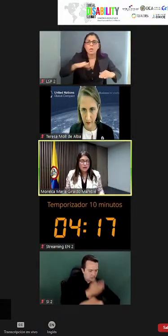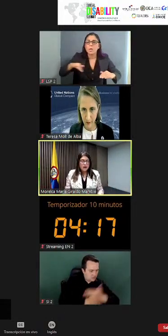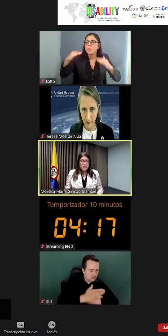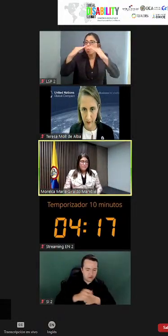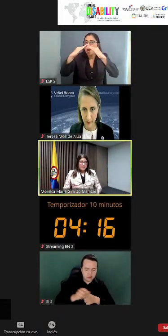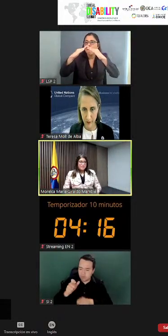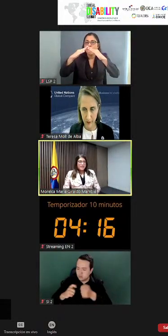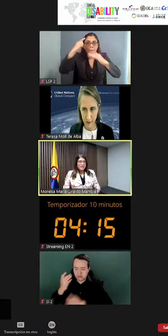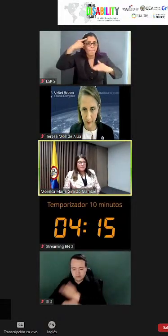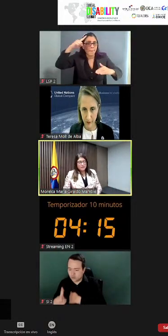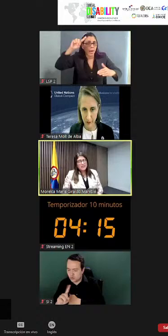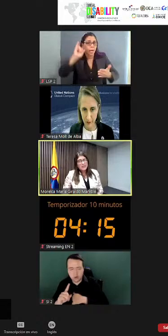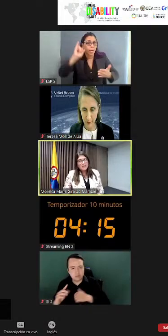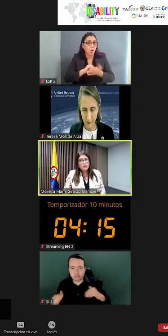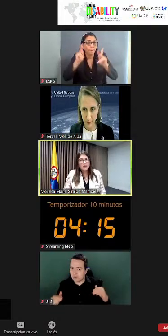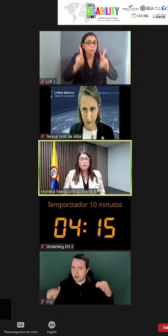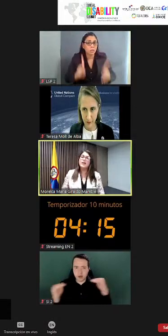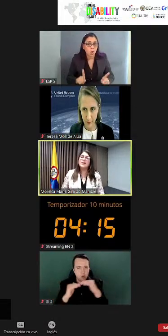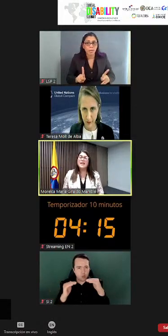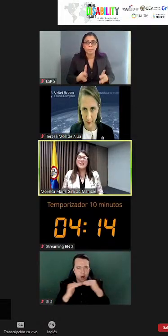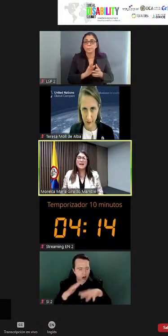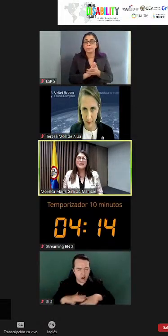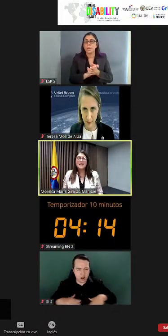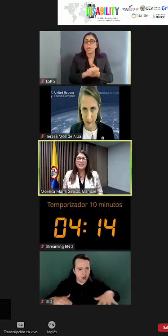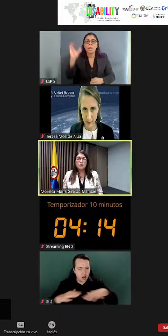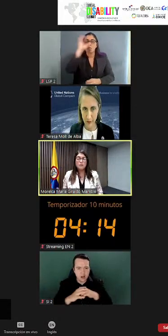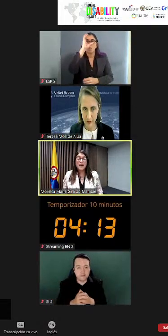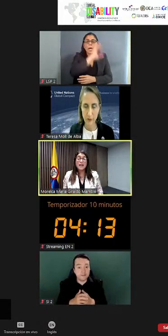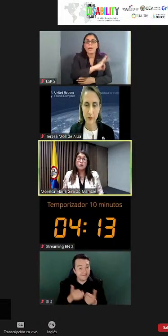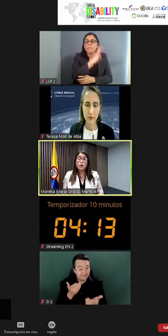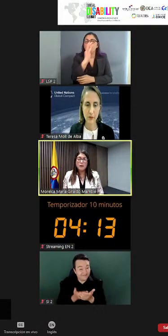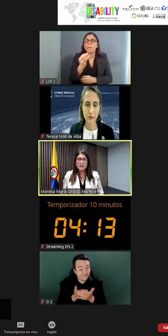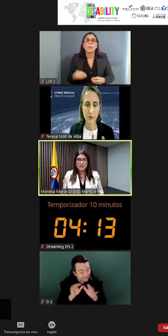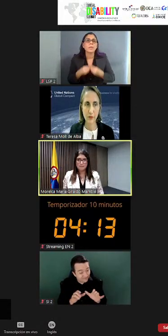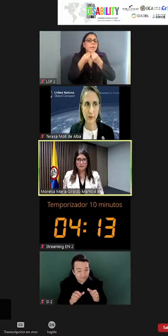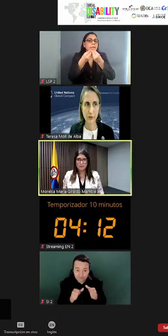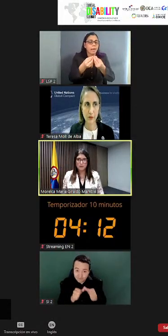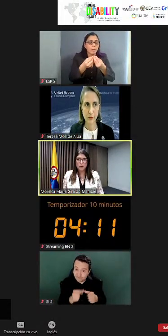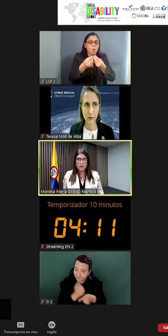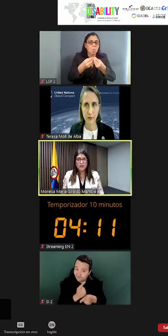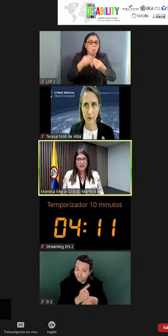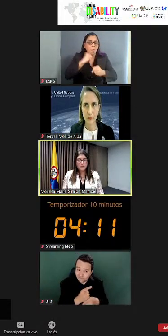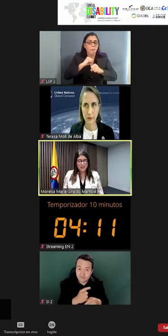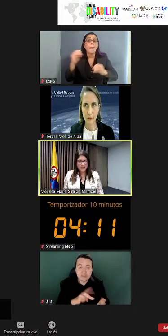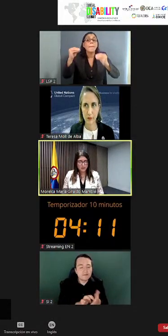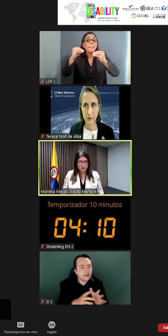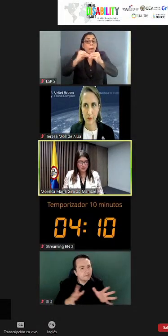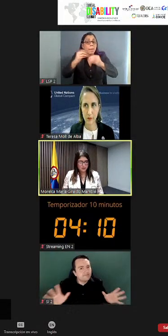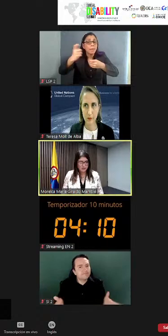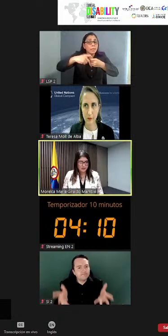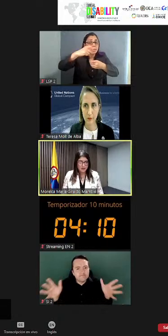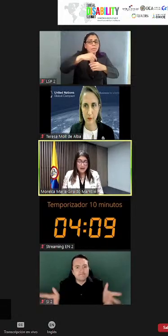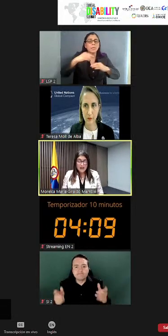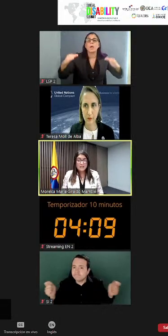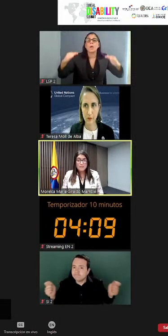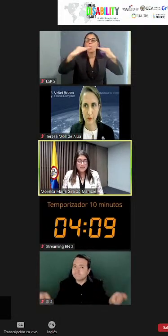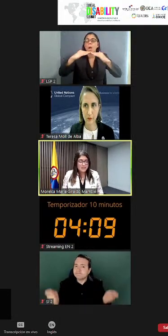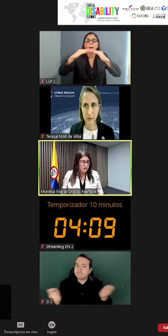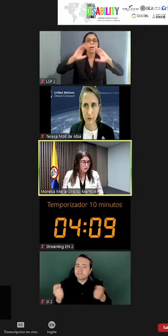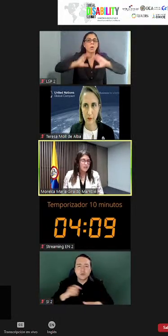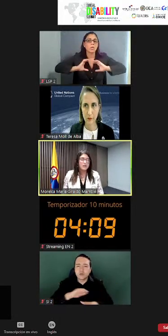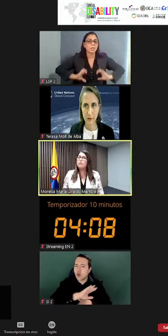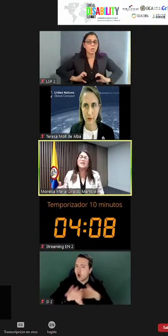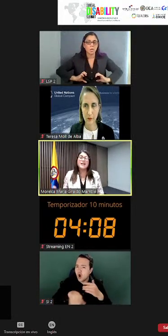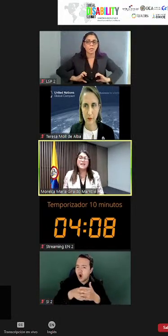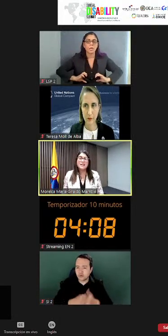equal arena for everyone in this sense affirmative measures look for the generation of incentives for all of us